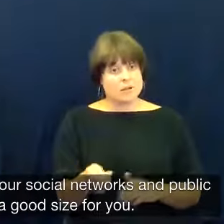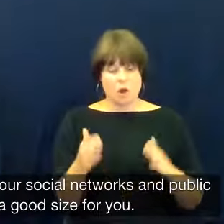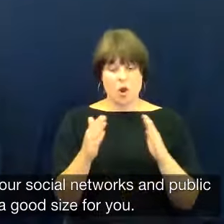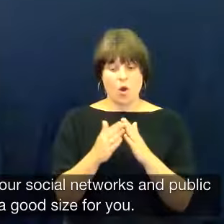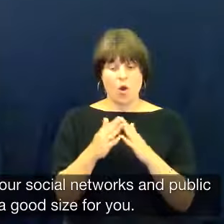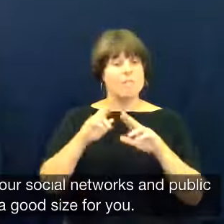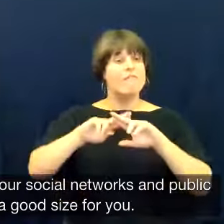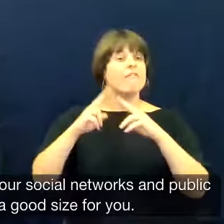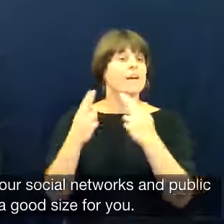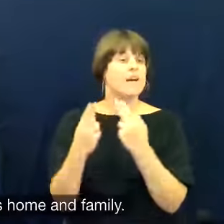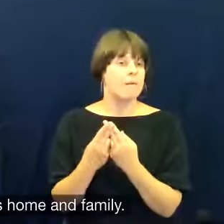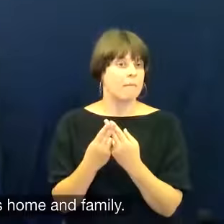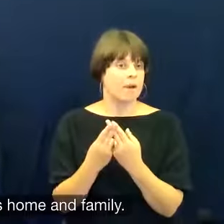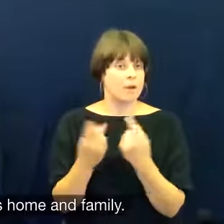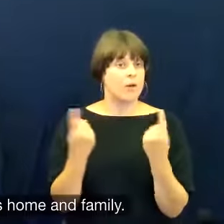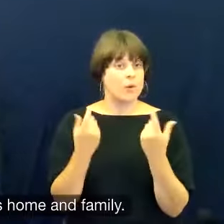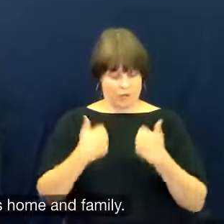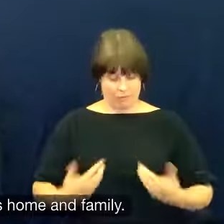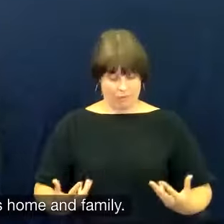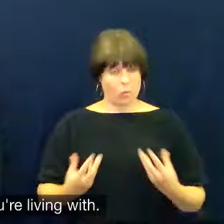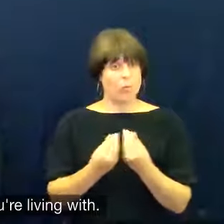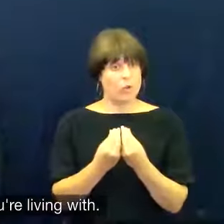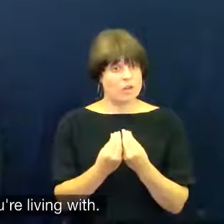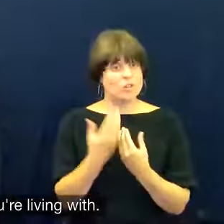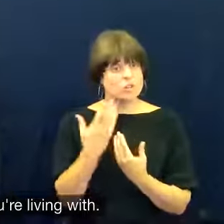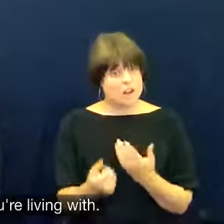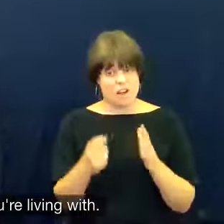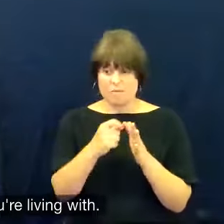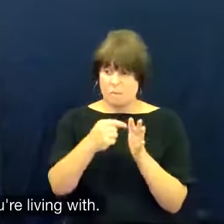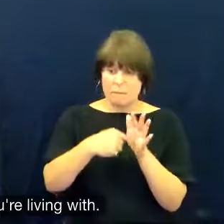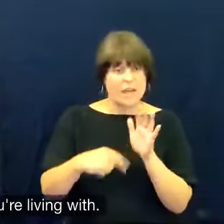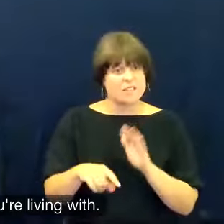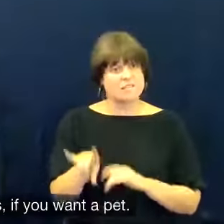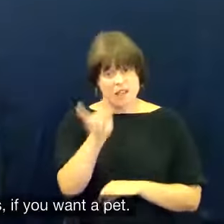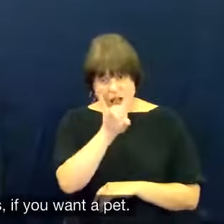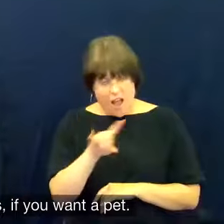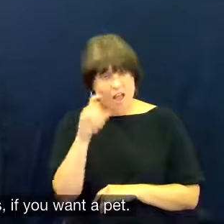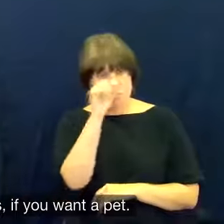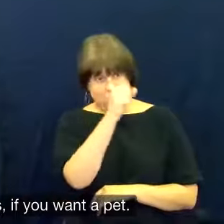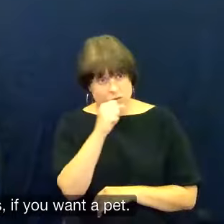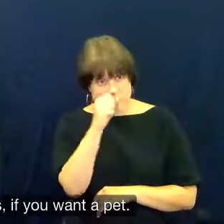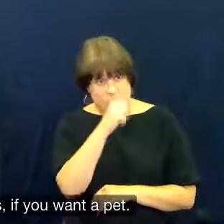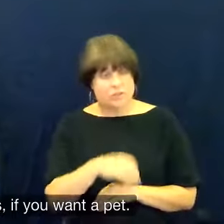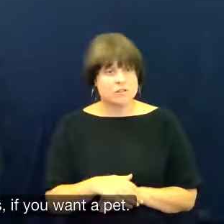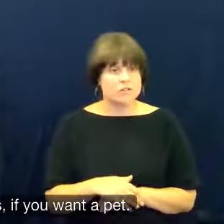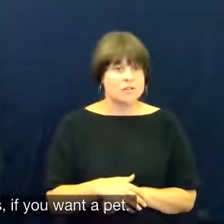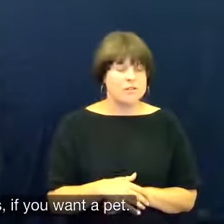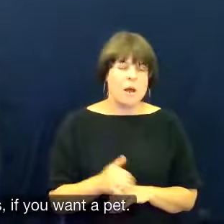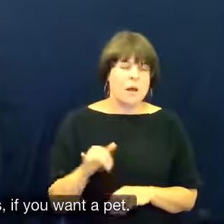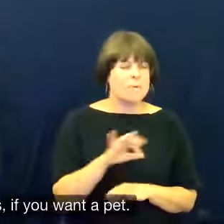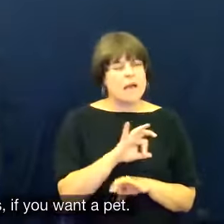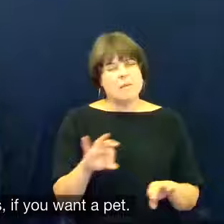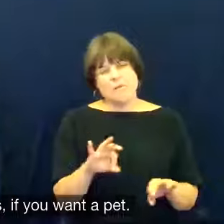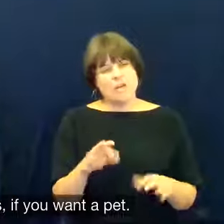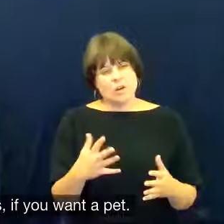and family, so who you're living with, if you have pets, if you want a pet. These probably aren't things you would want to explore in mentoring, but it's